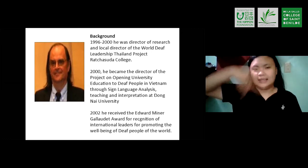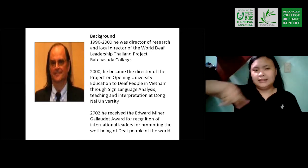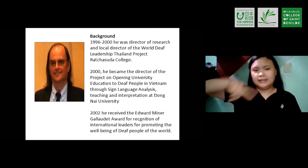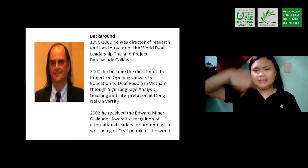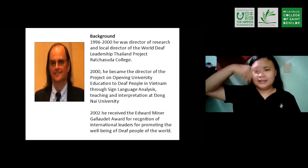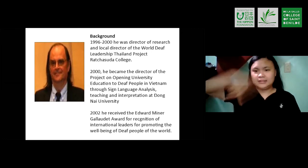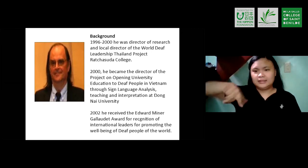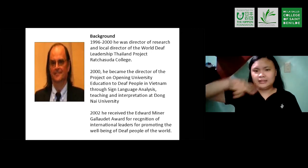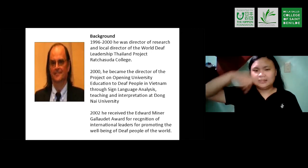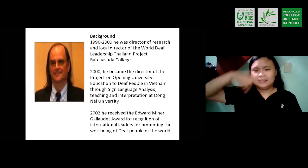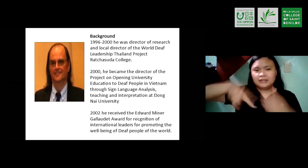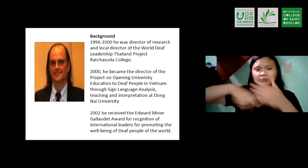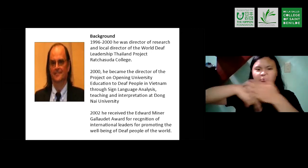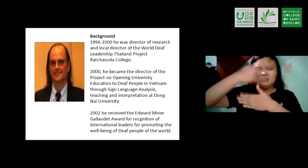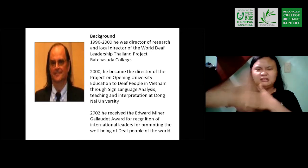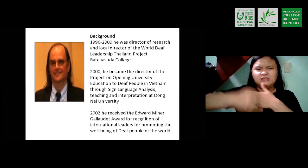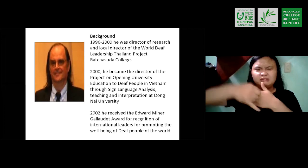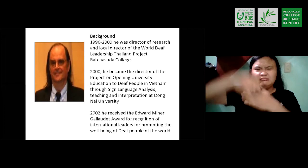and